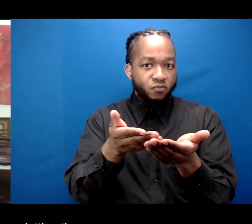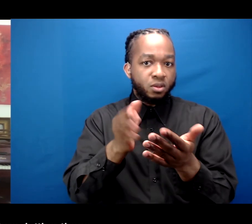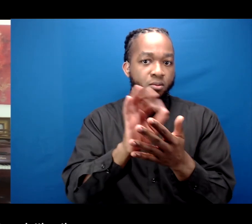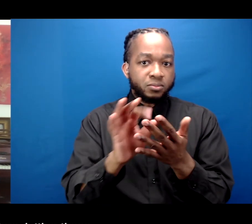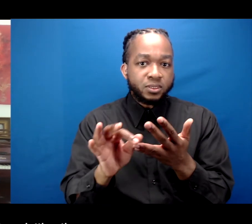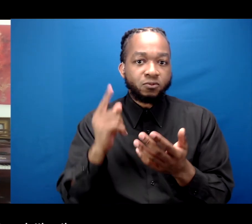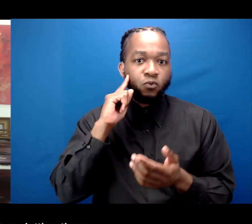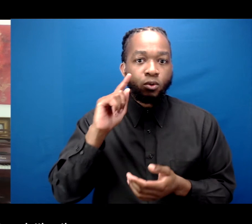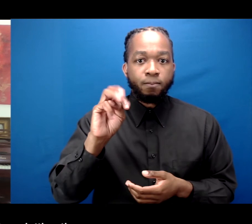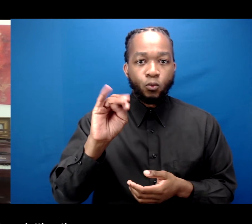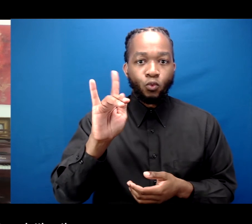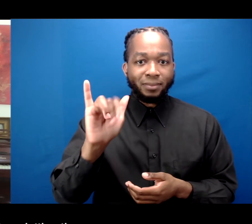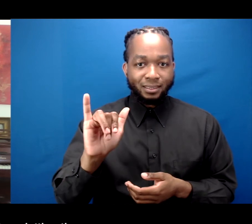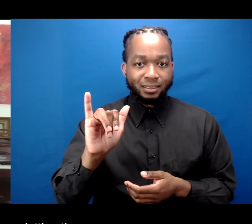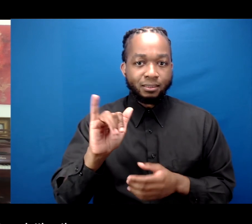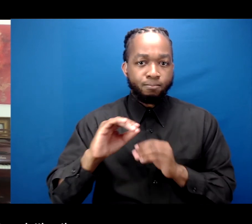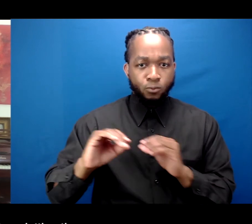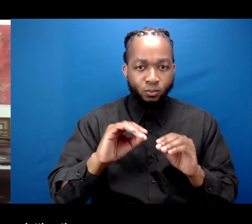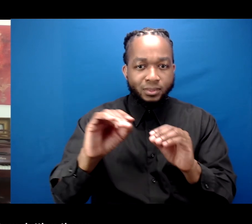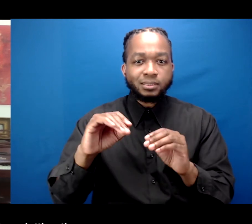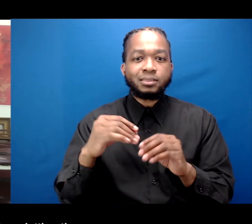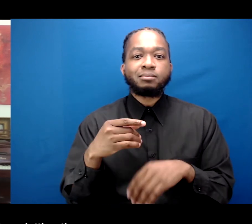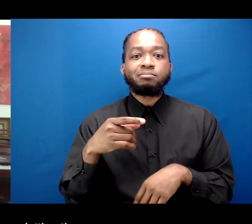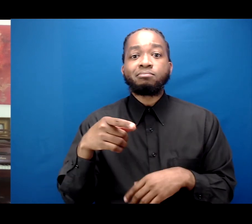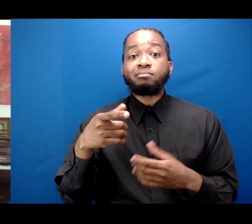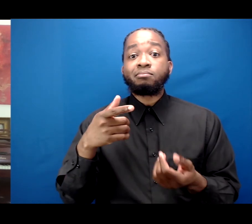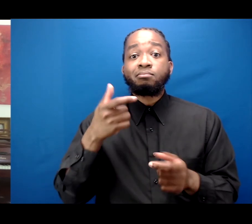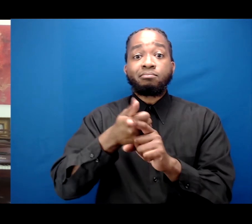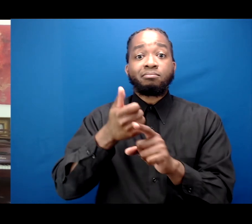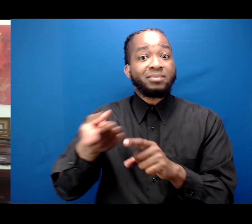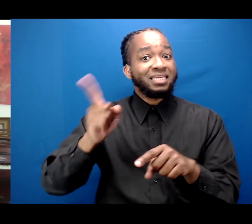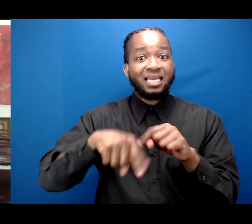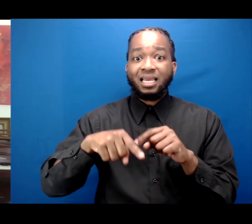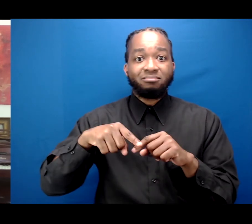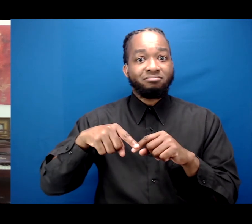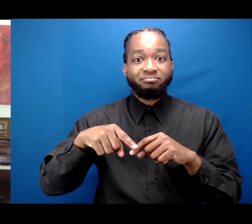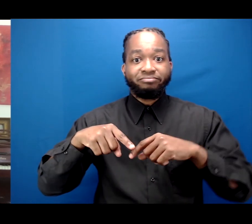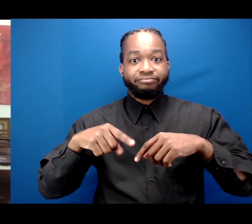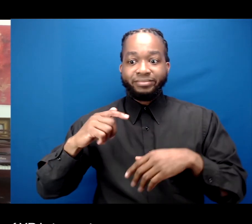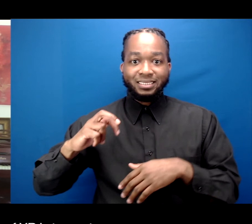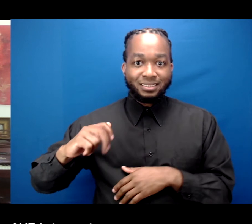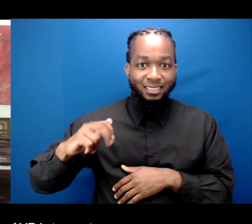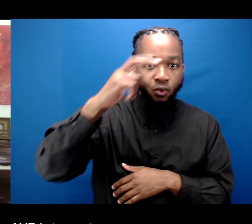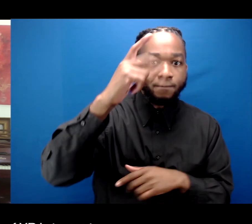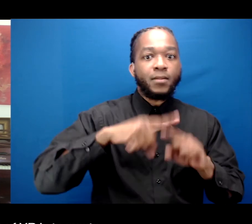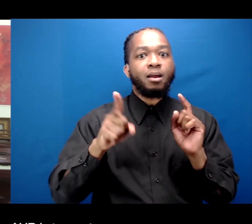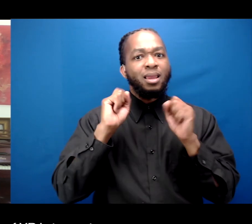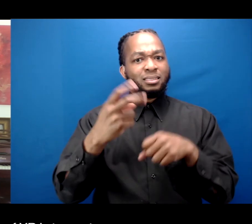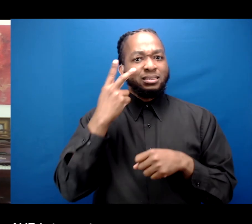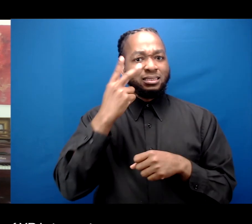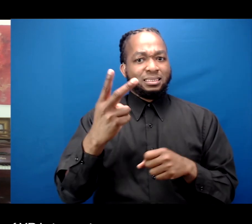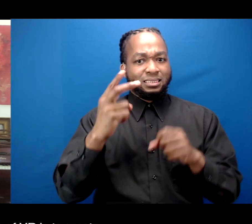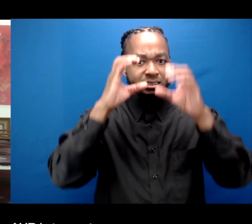visitors, letting those who are unable to climb the stairs see the secret annex for themselves. Another great use case